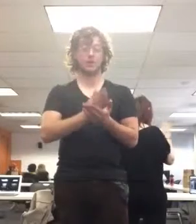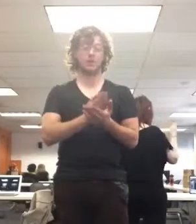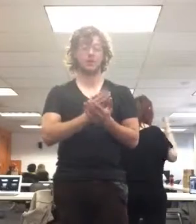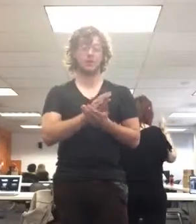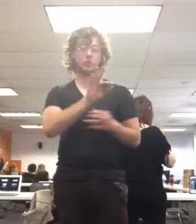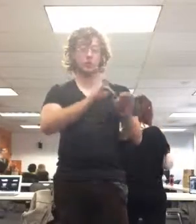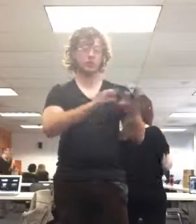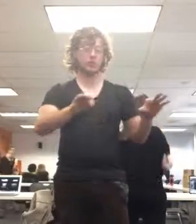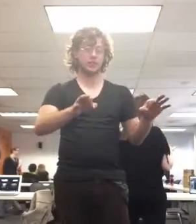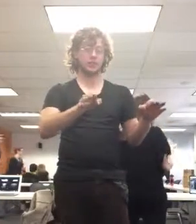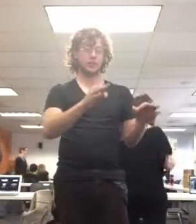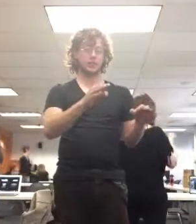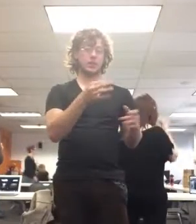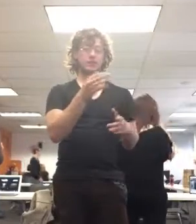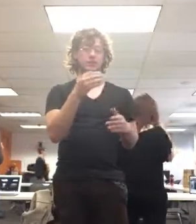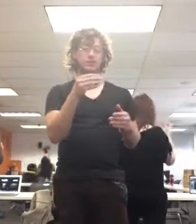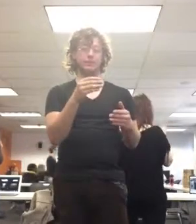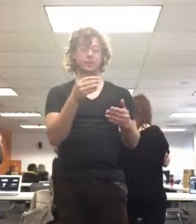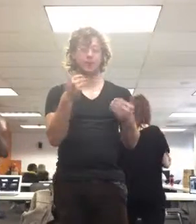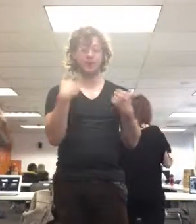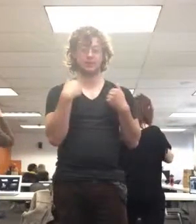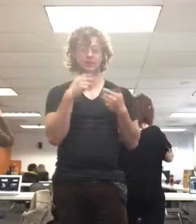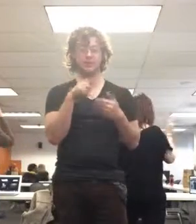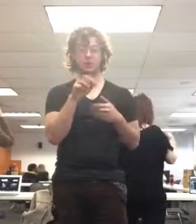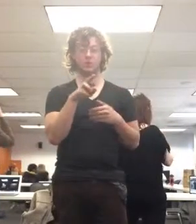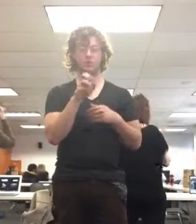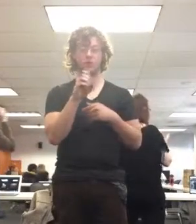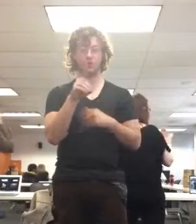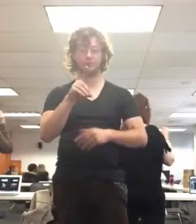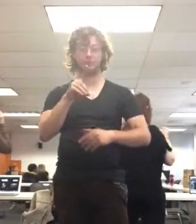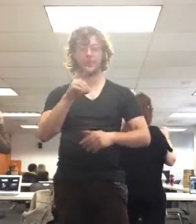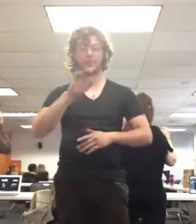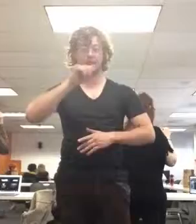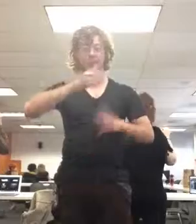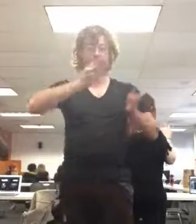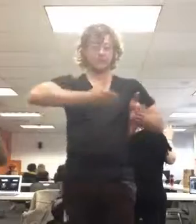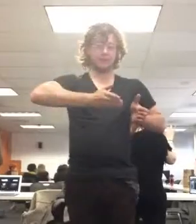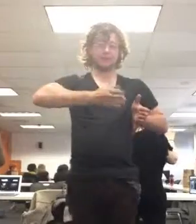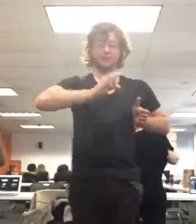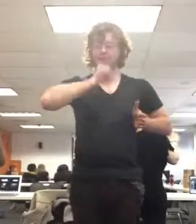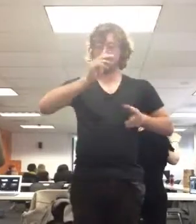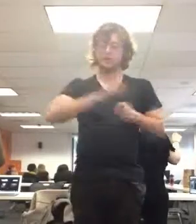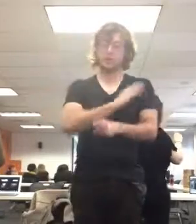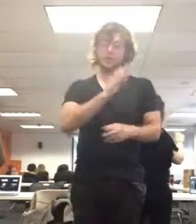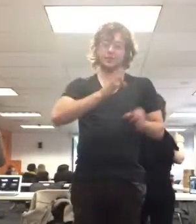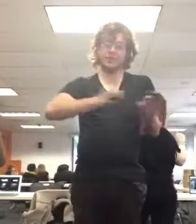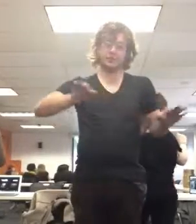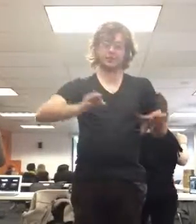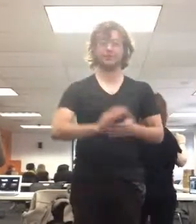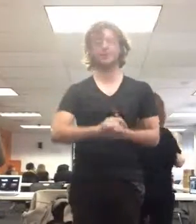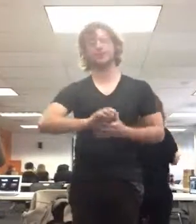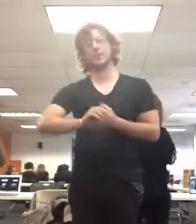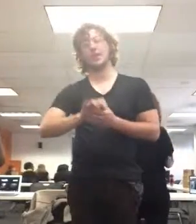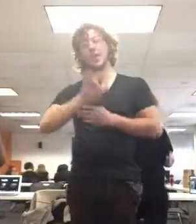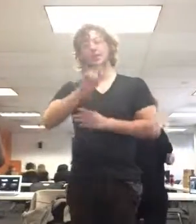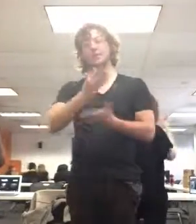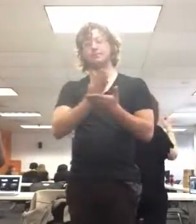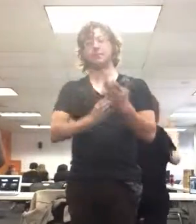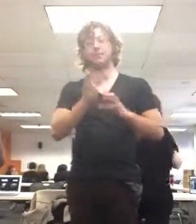called a fragment, and it makes no sense. Good. So that's that part of the interpreting process that